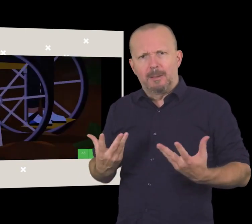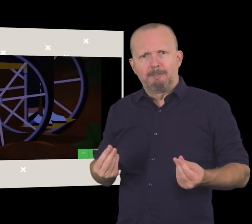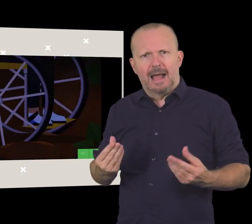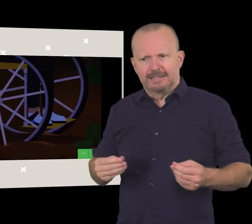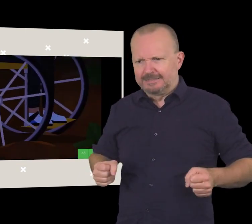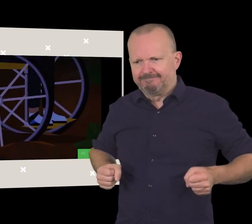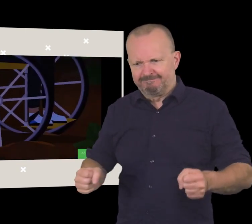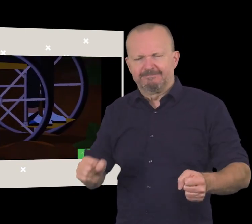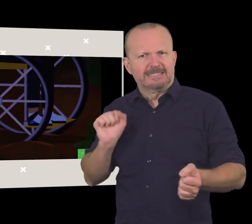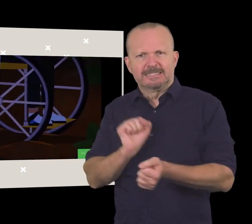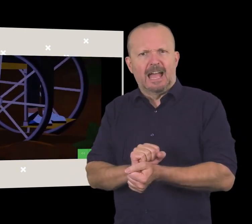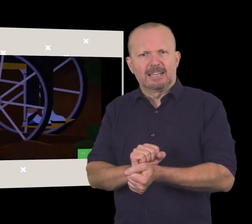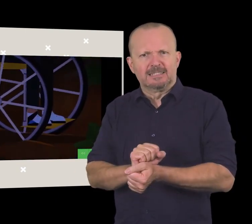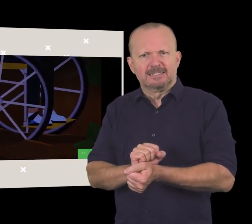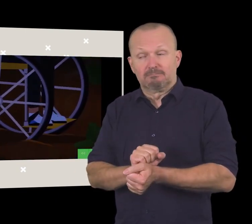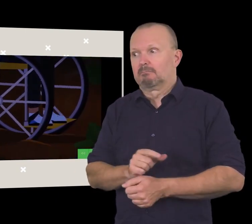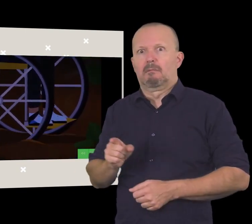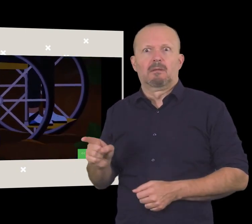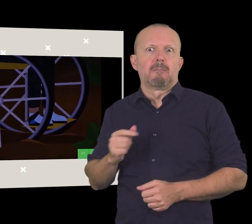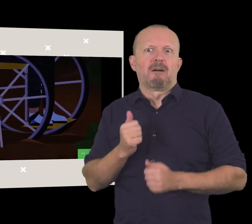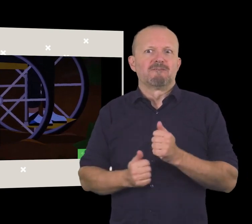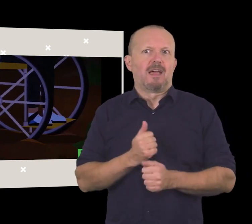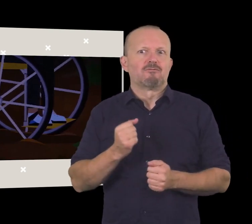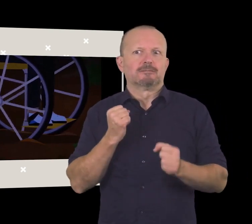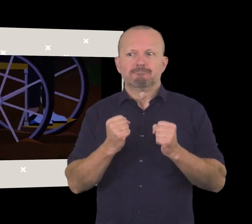stopped dead, stuck in the mud.